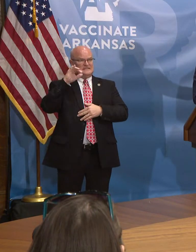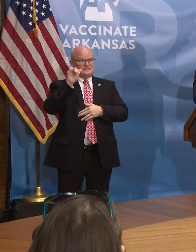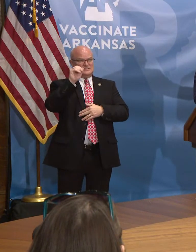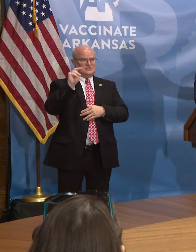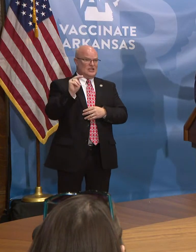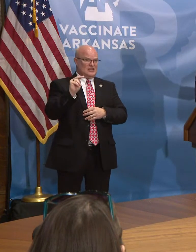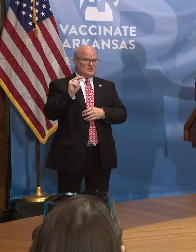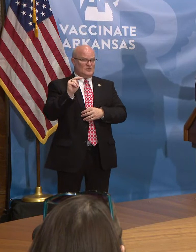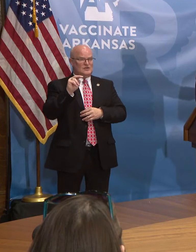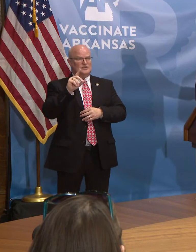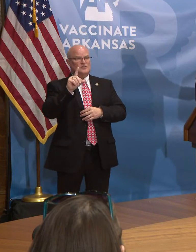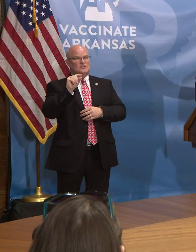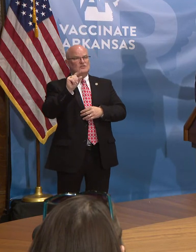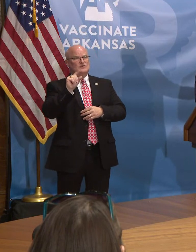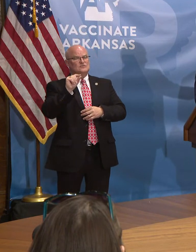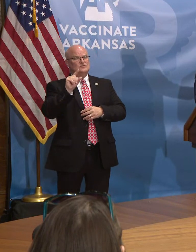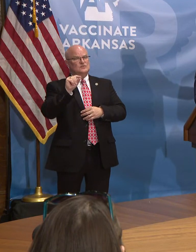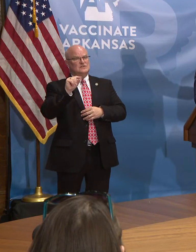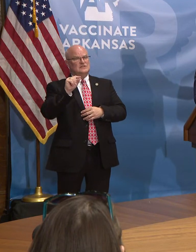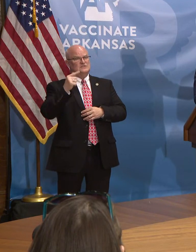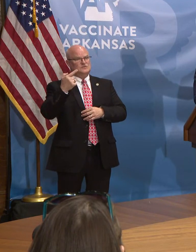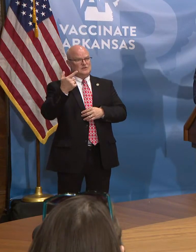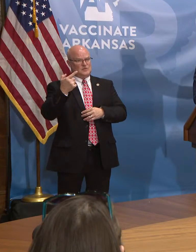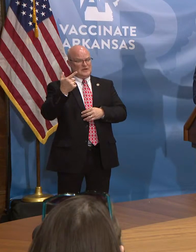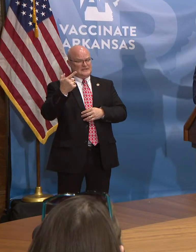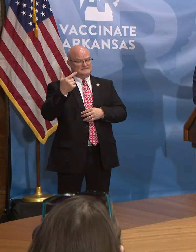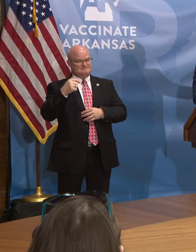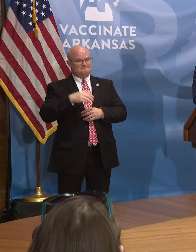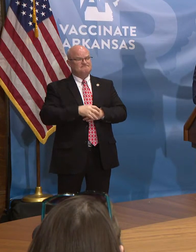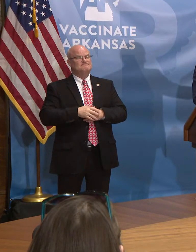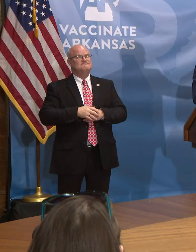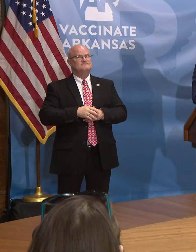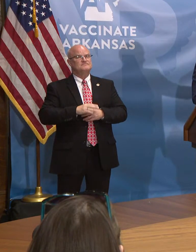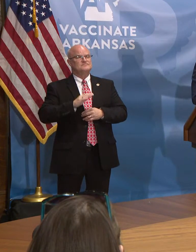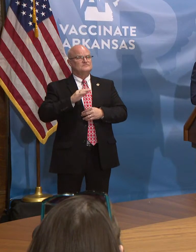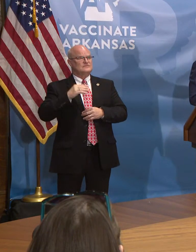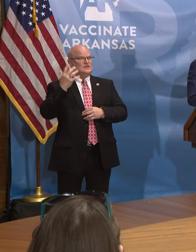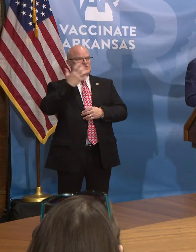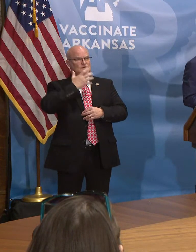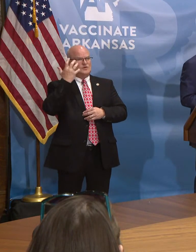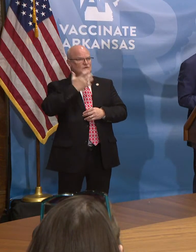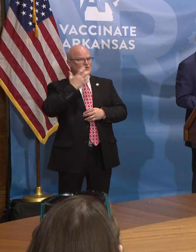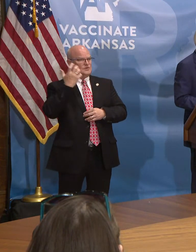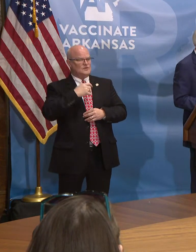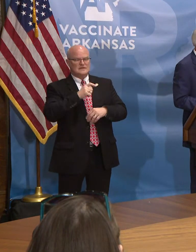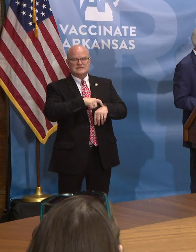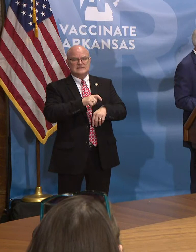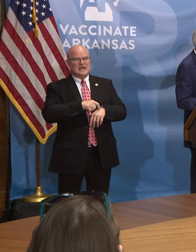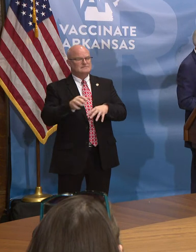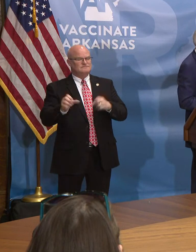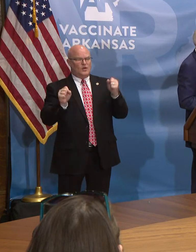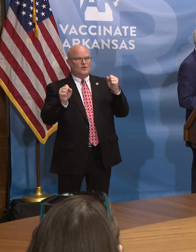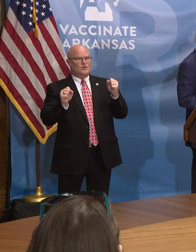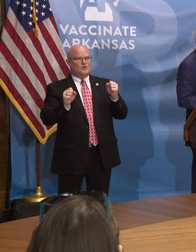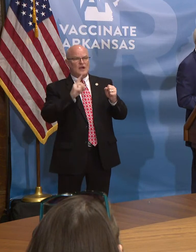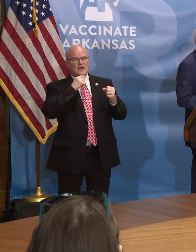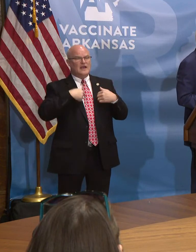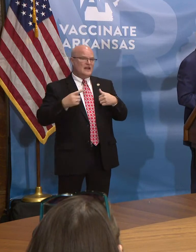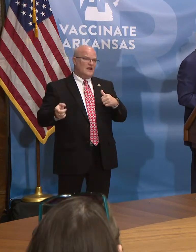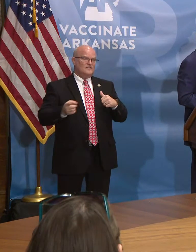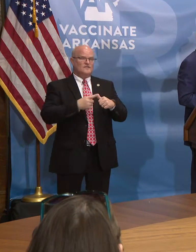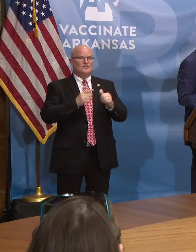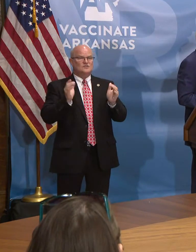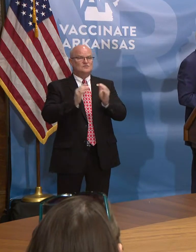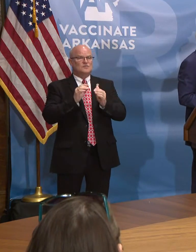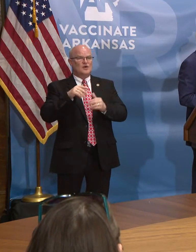in January of 2021. Good grief, time goes fly. We actually had our first